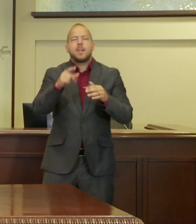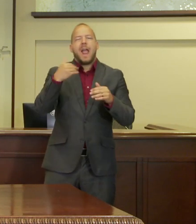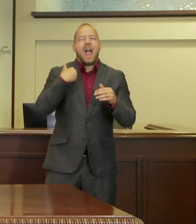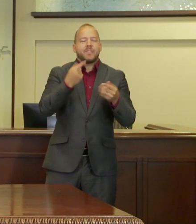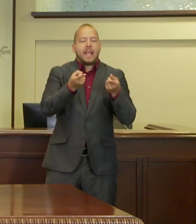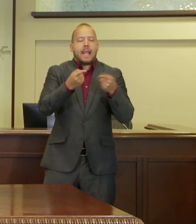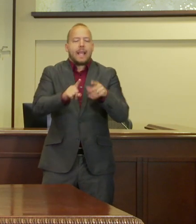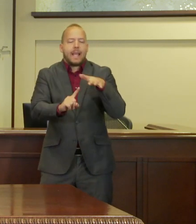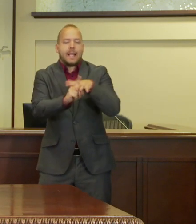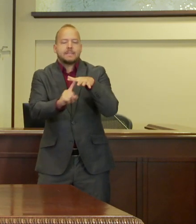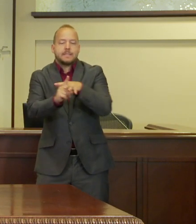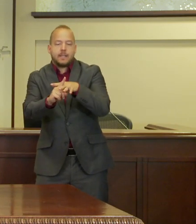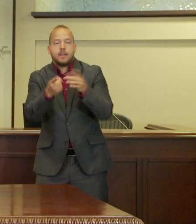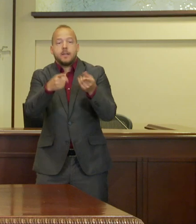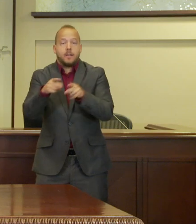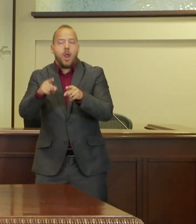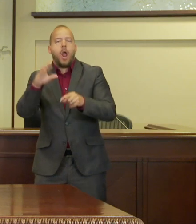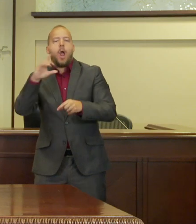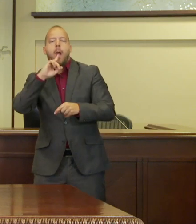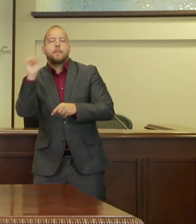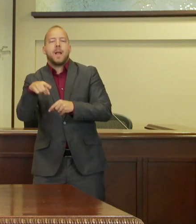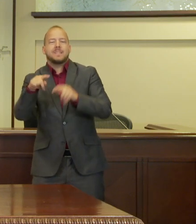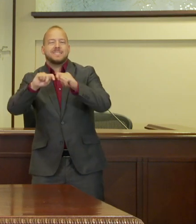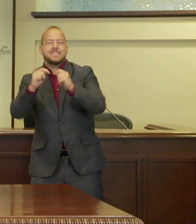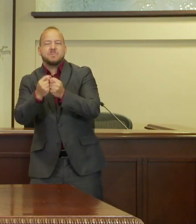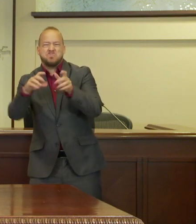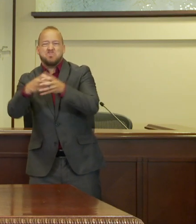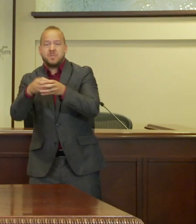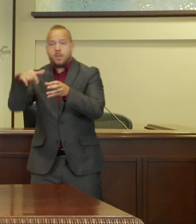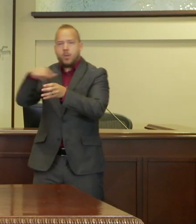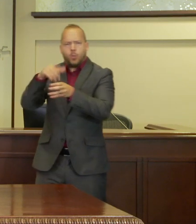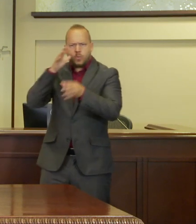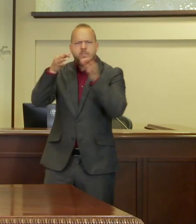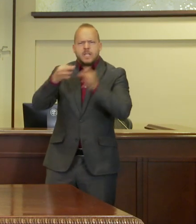Okay. Any other questions for Chief Davis?